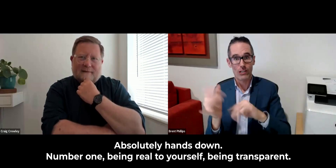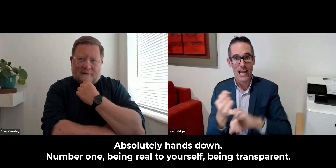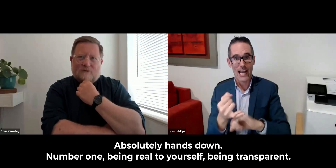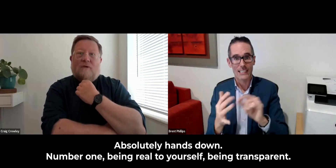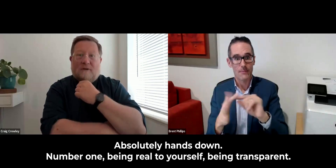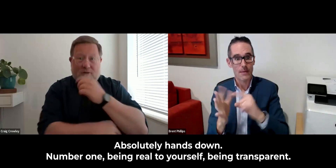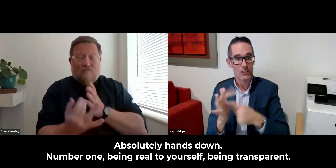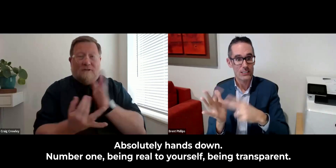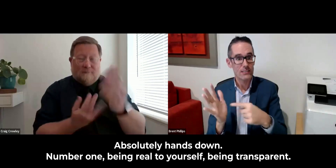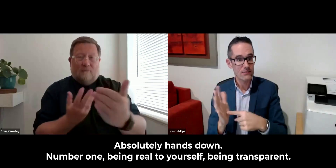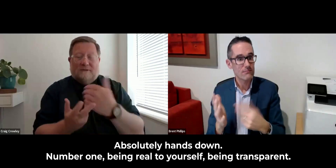being transparent.